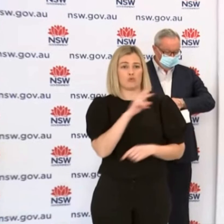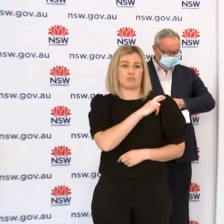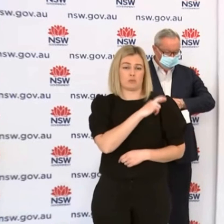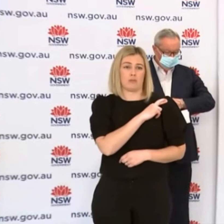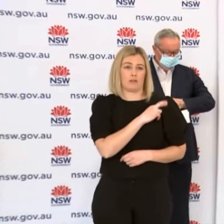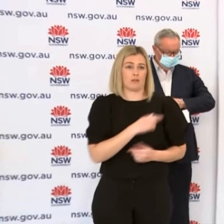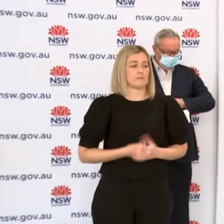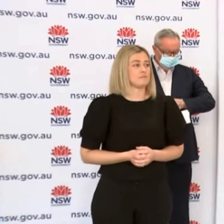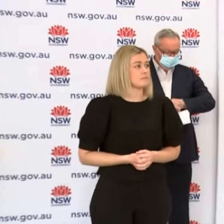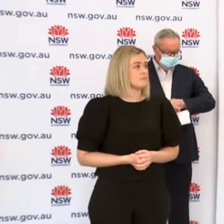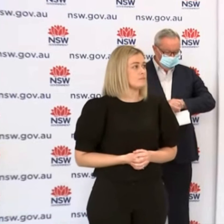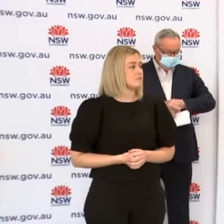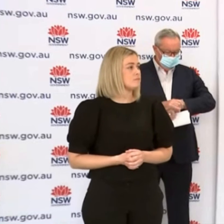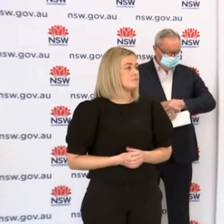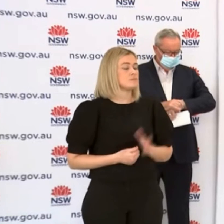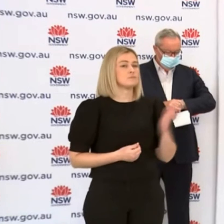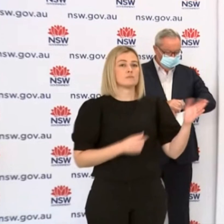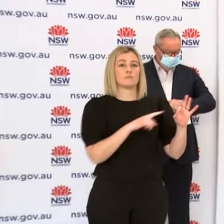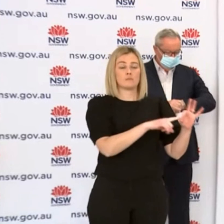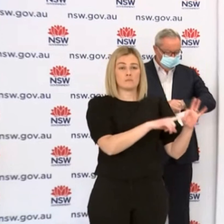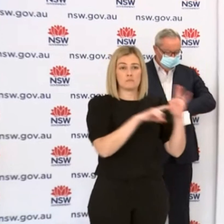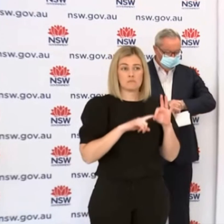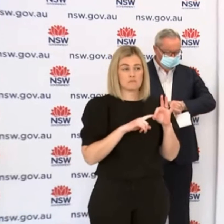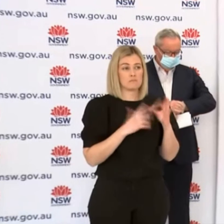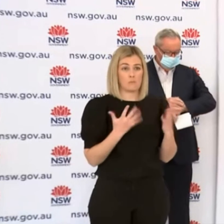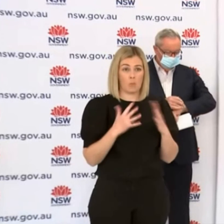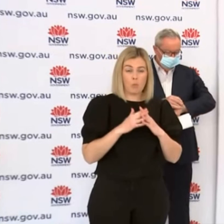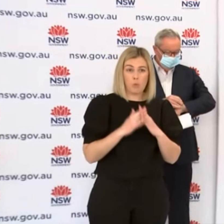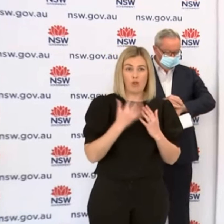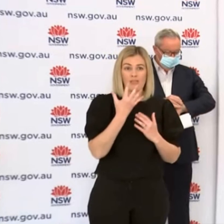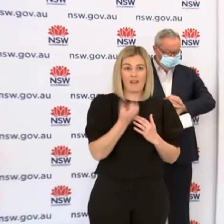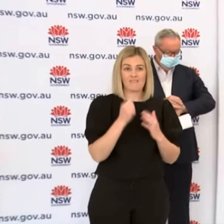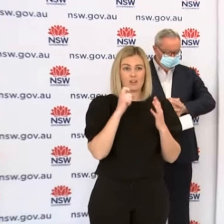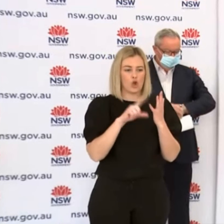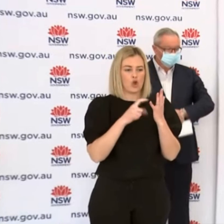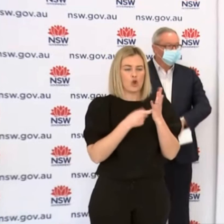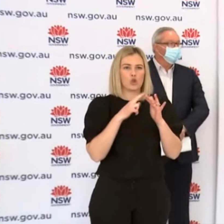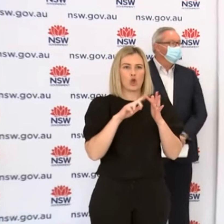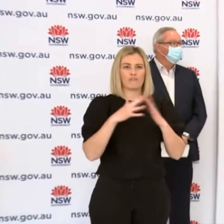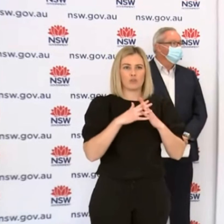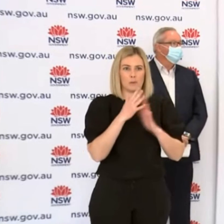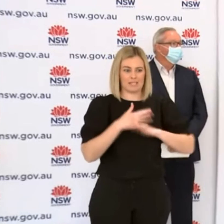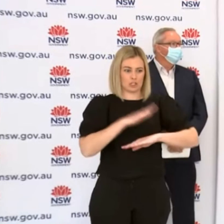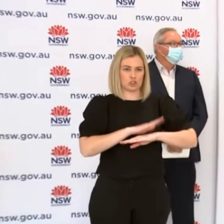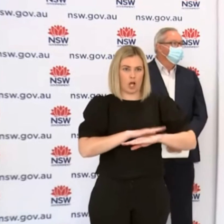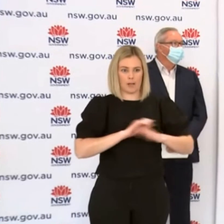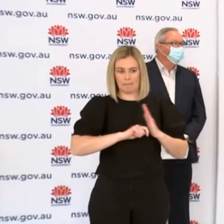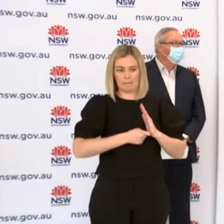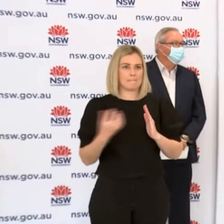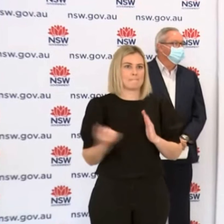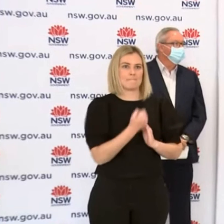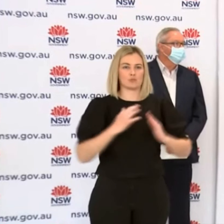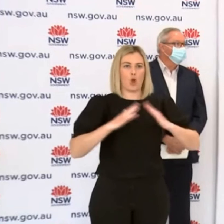day. Would a curfew assist in this compliance operation, particularly in the areas where they're high risk, those high